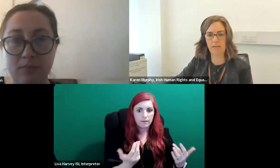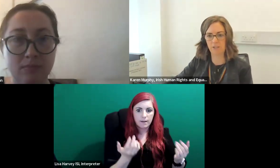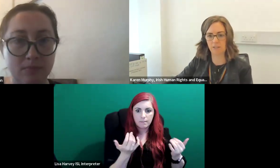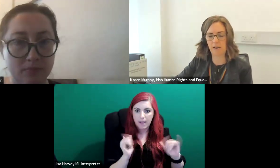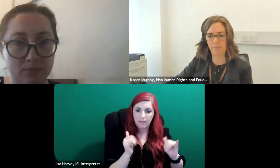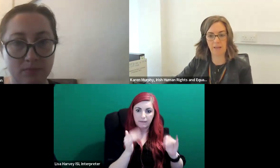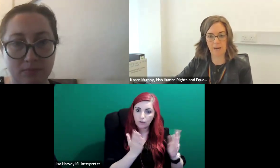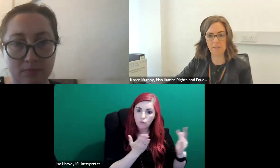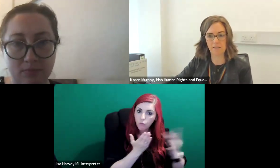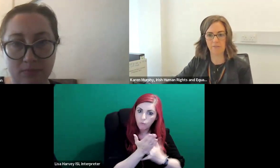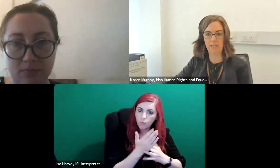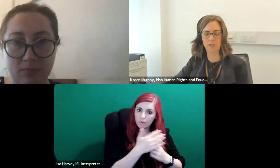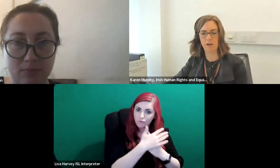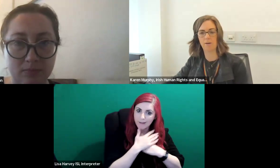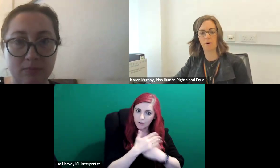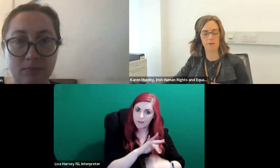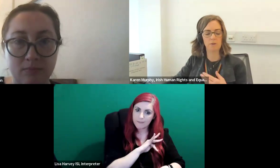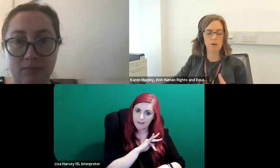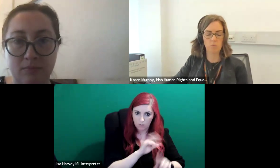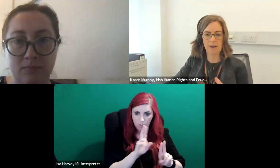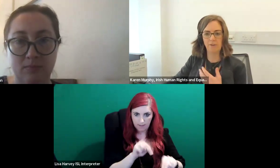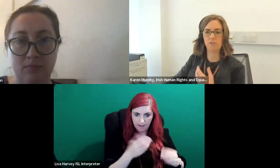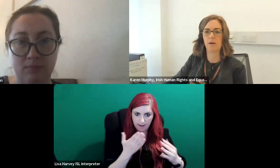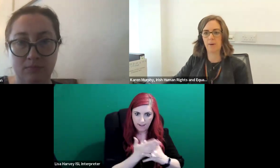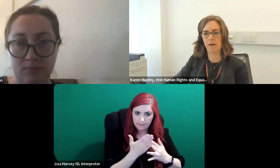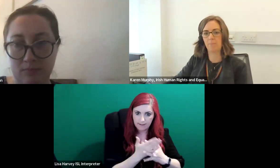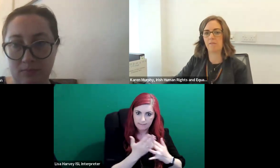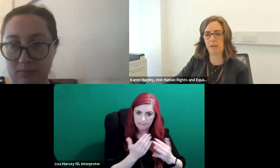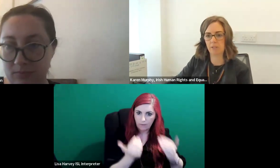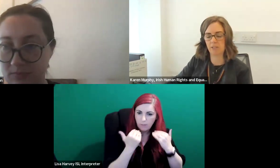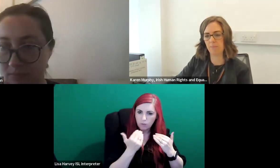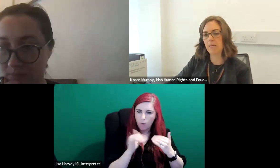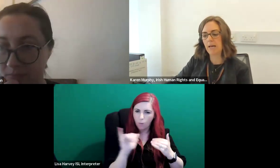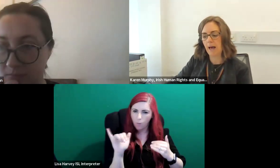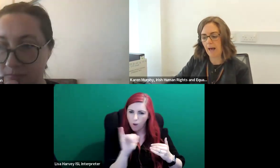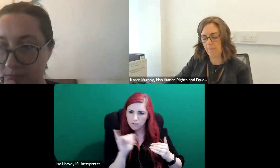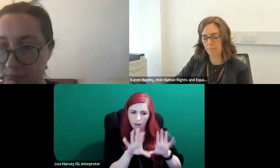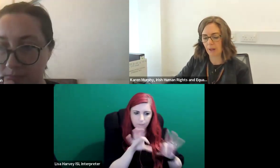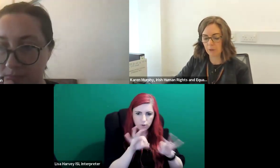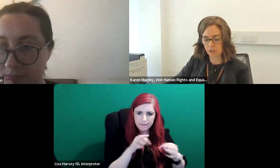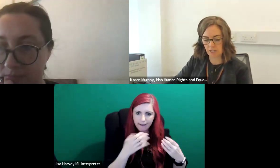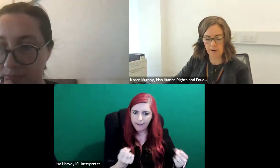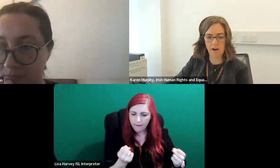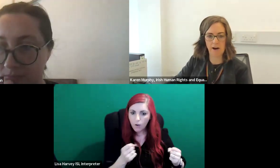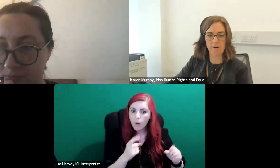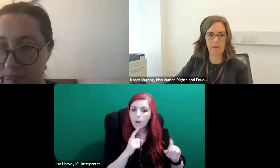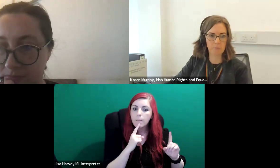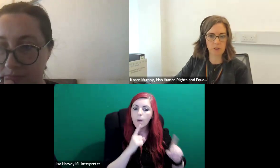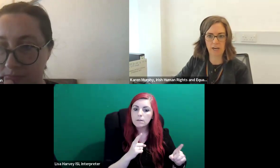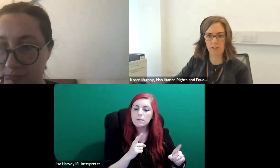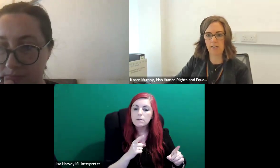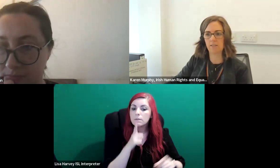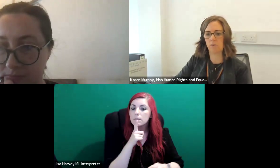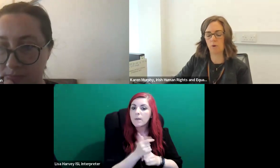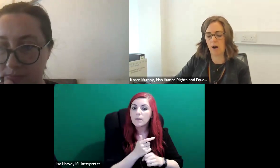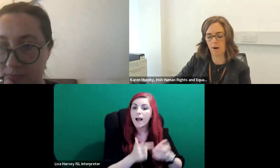experienced discrimination, they can access information on what avenues may or may not be available to them. But just on IRIC